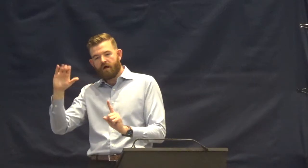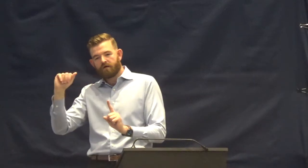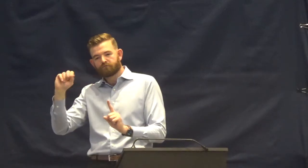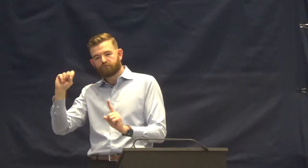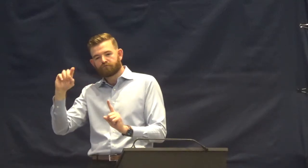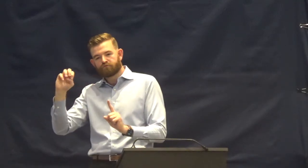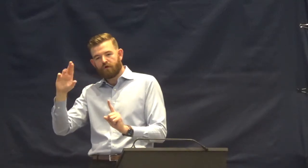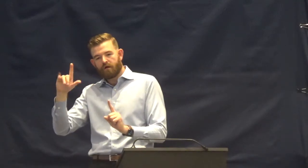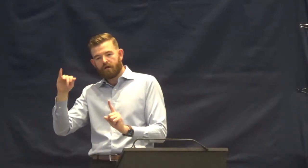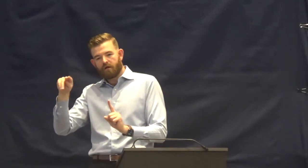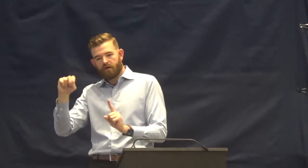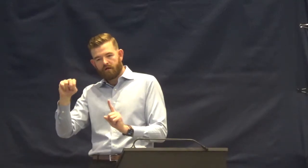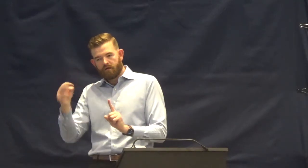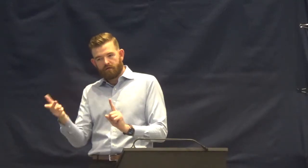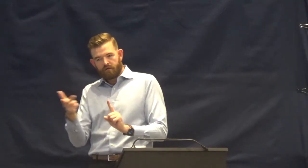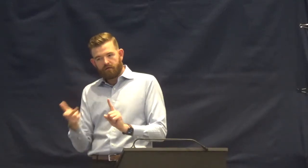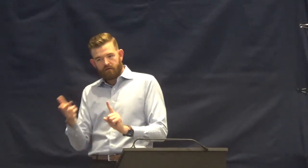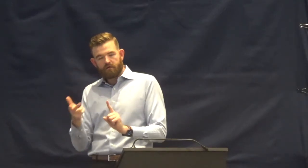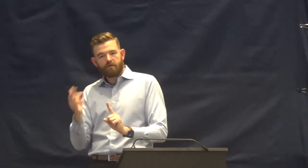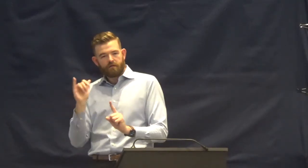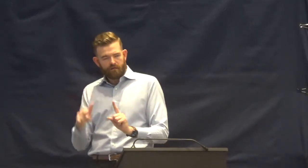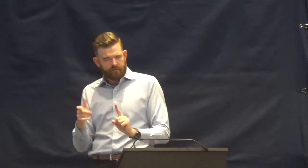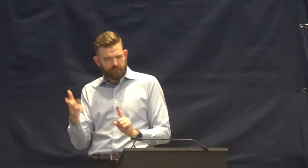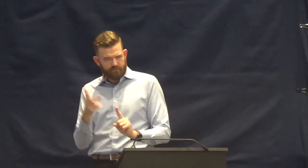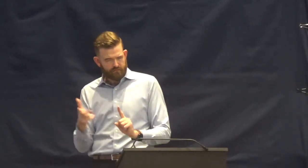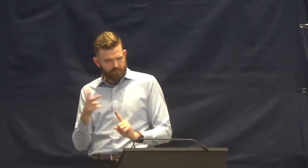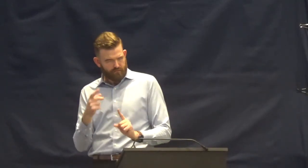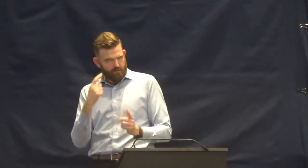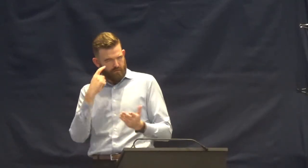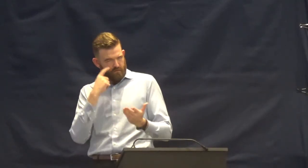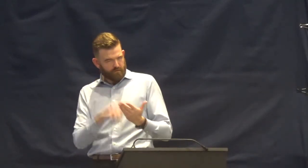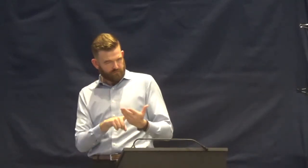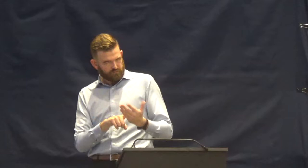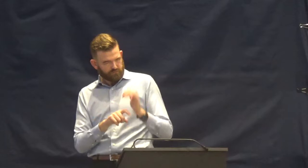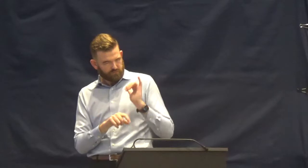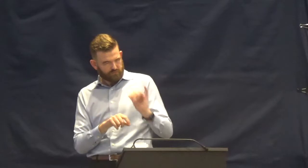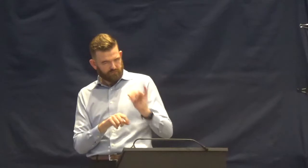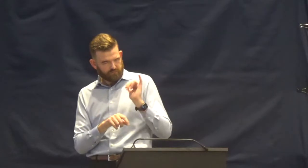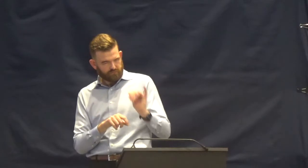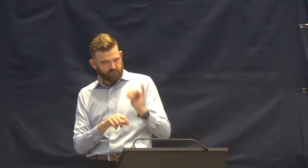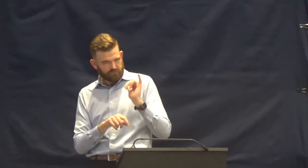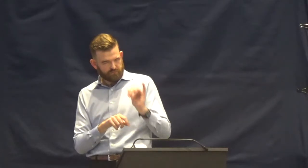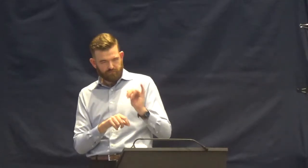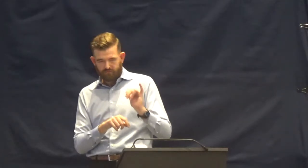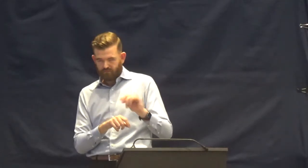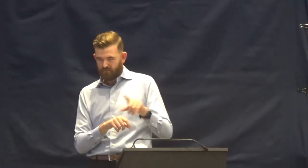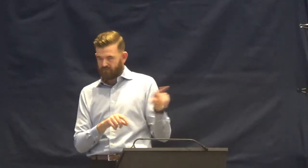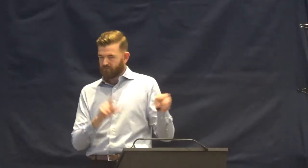and Dorothy Castleman. The three of them worked together